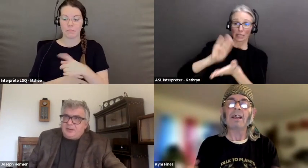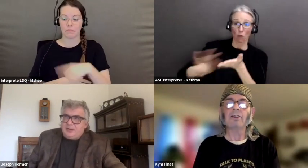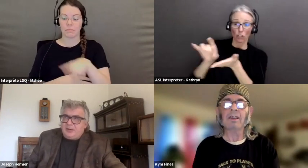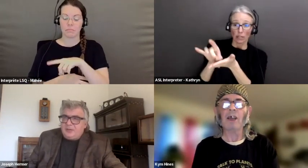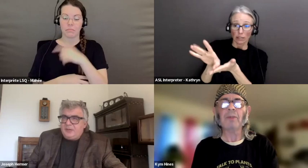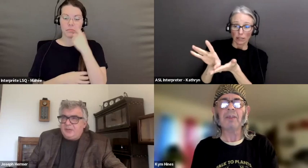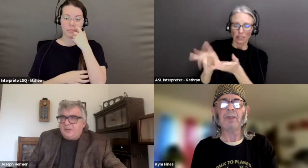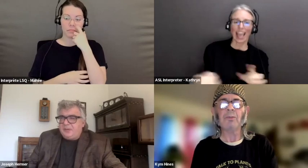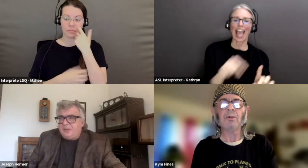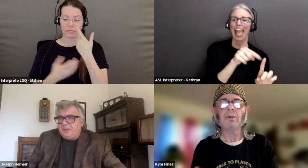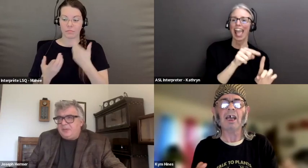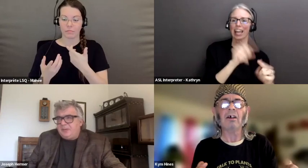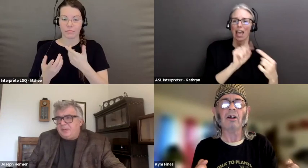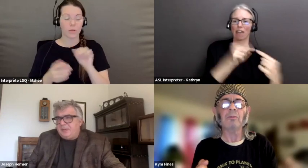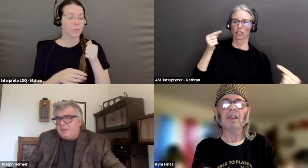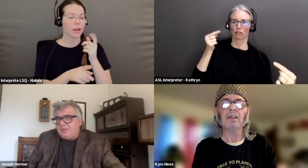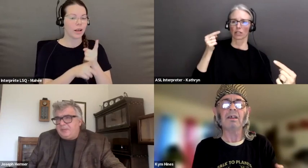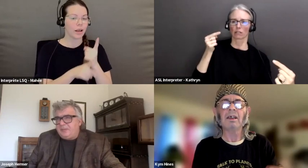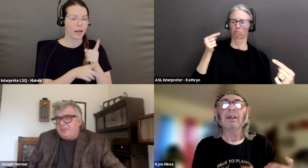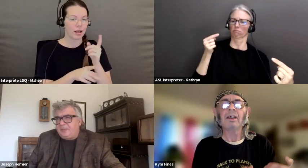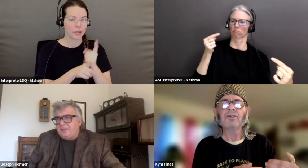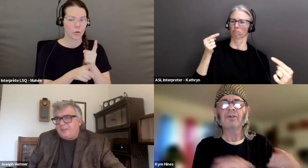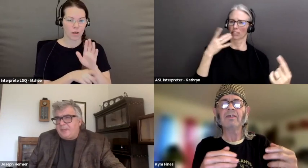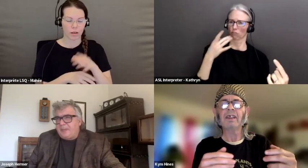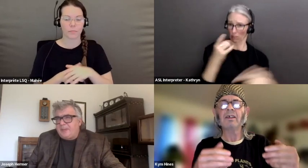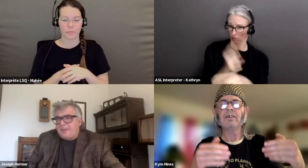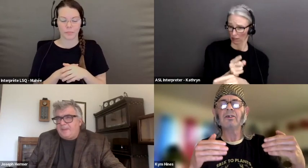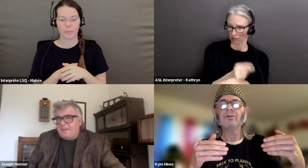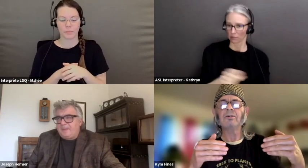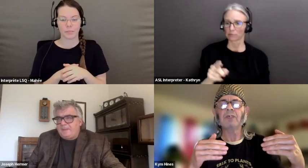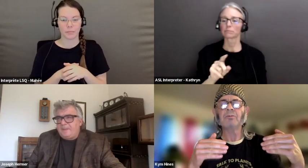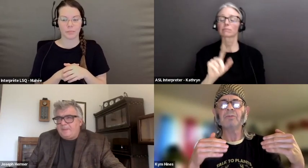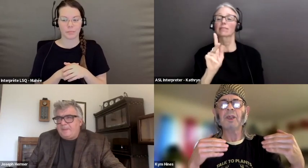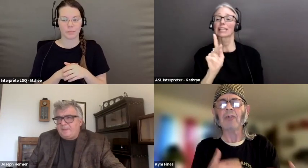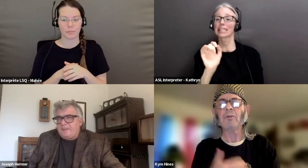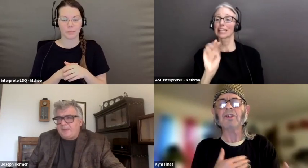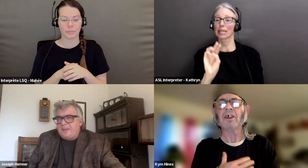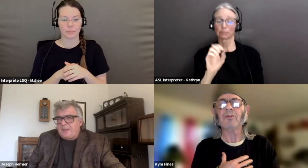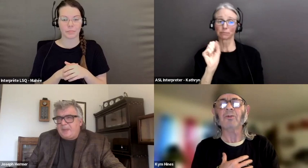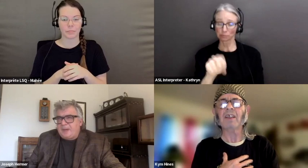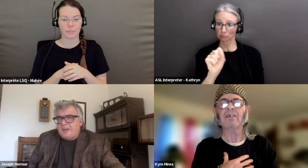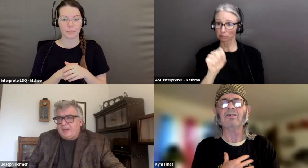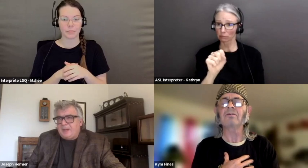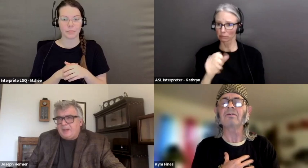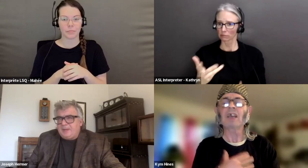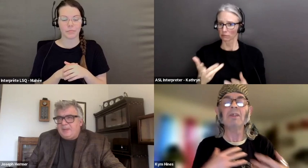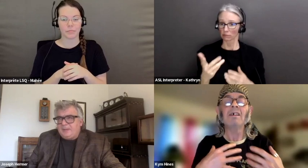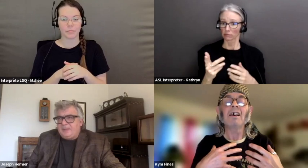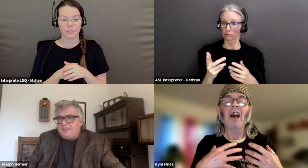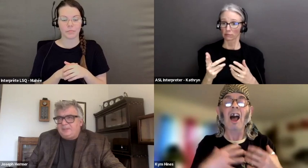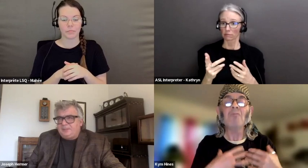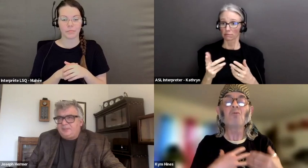yeah, and look at how many people are being, so they, you know, like people are having mental health breakdowns. I